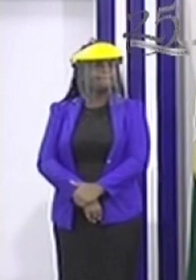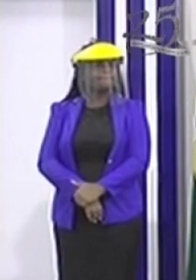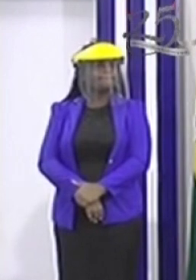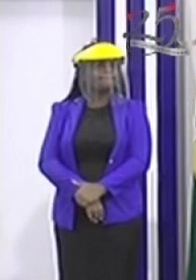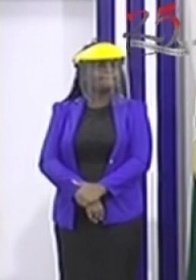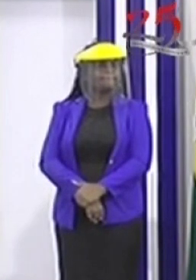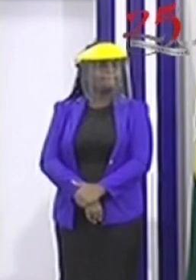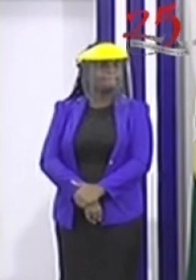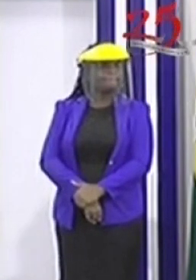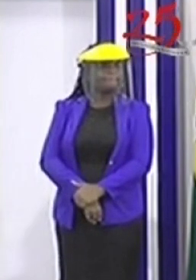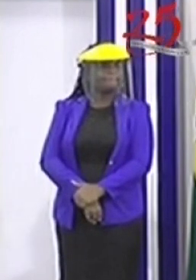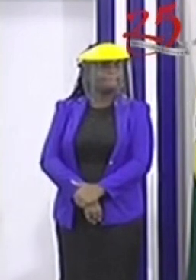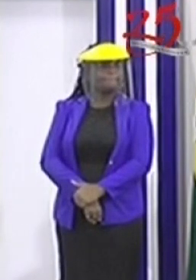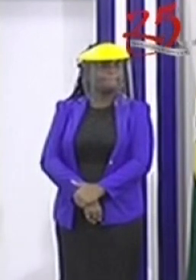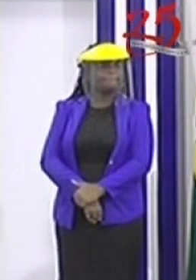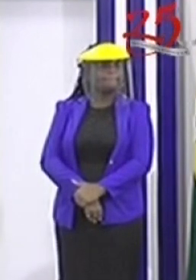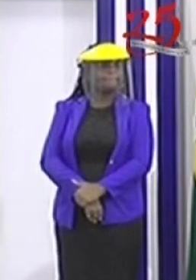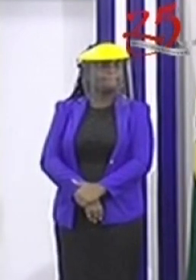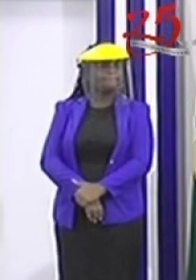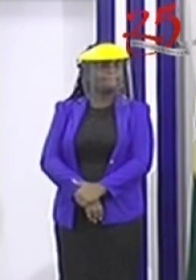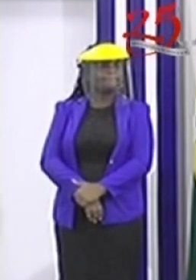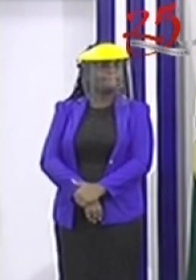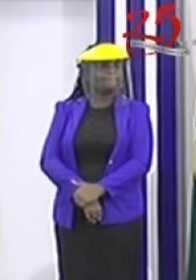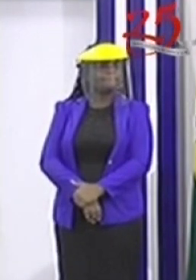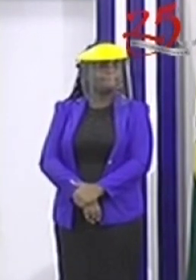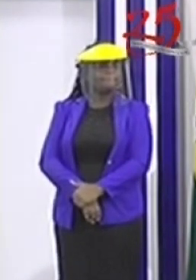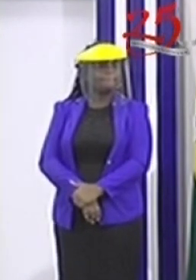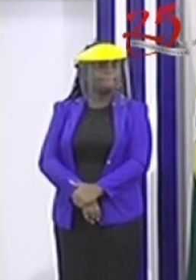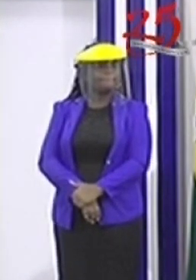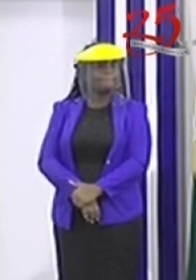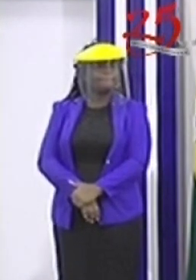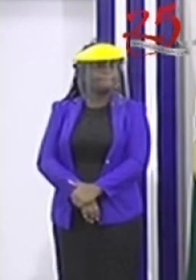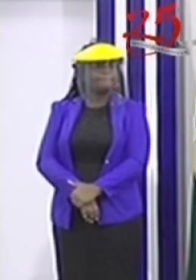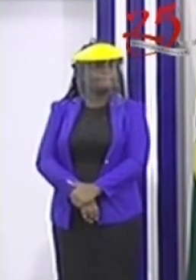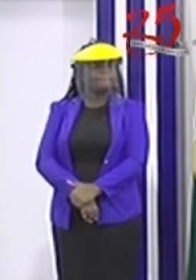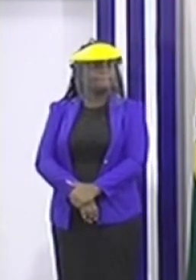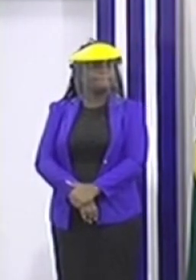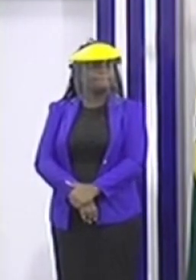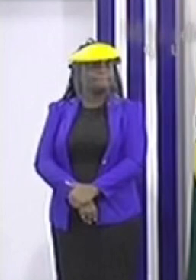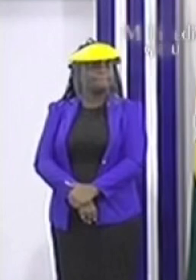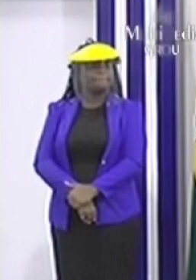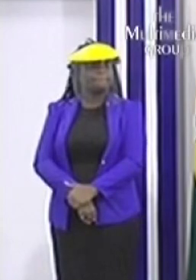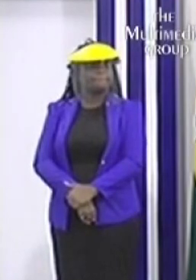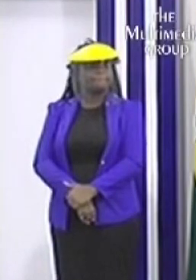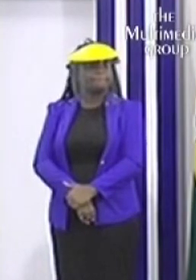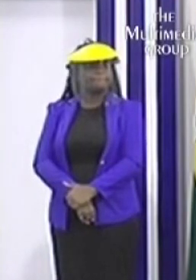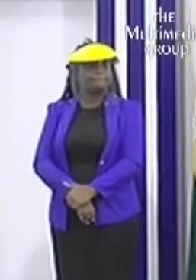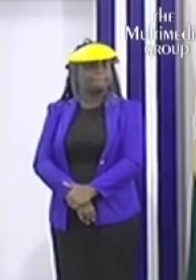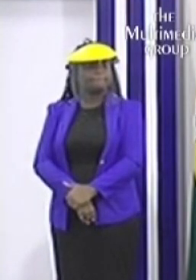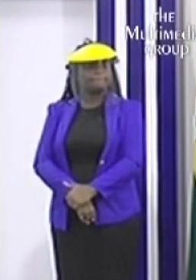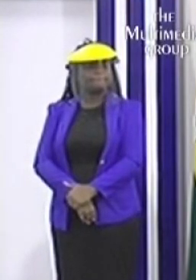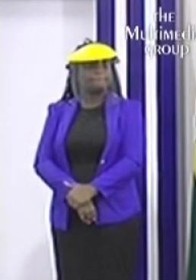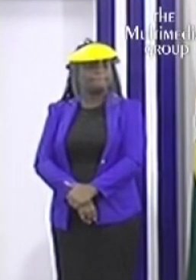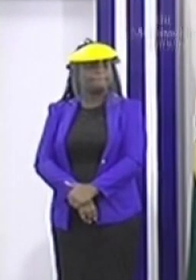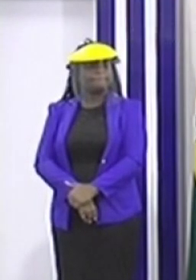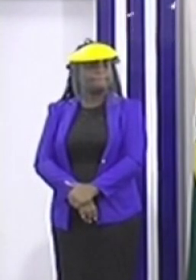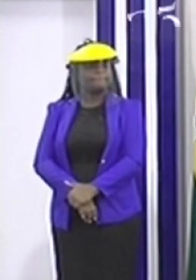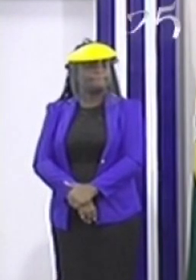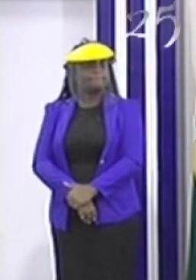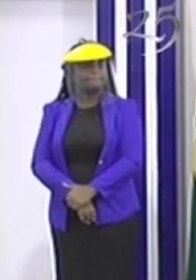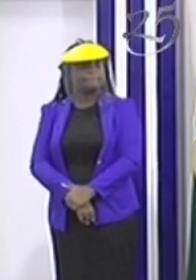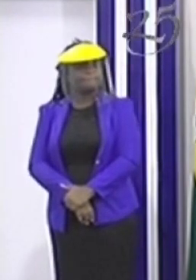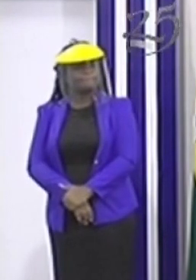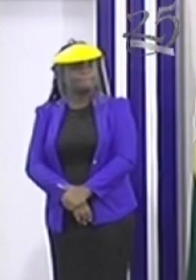Thank you. My name is Sarah Parku. I work with Media General. Thank you.